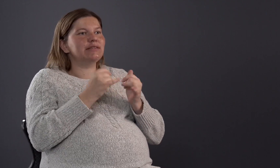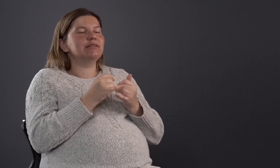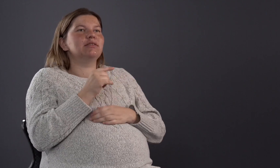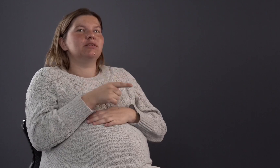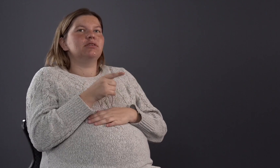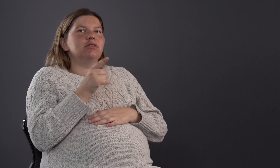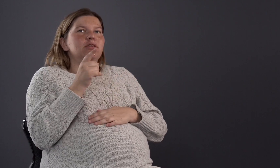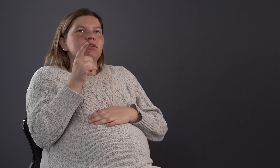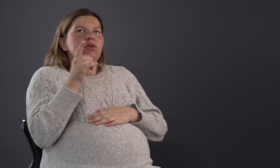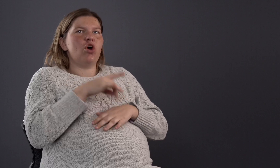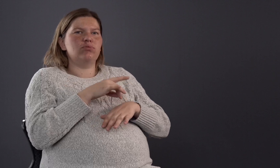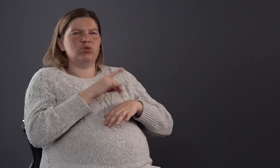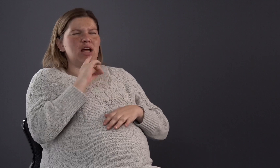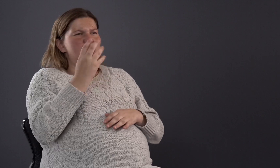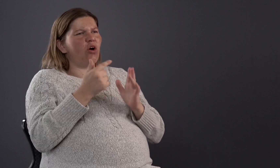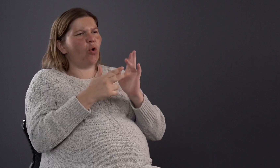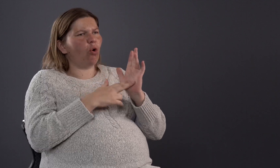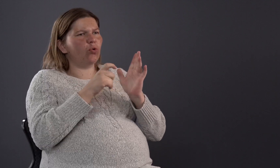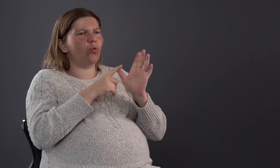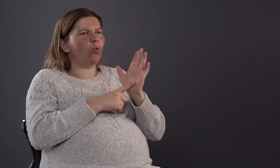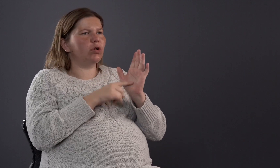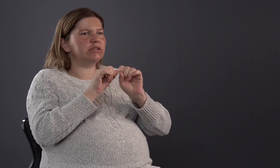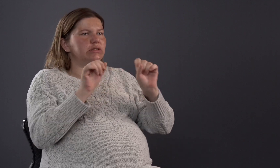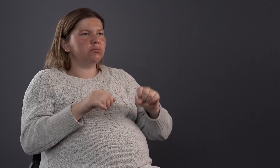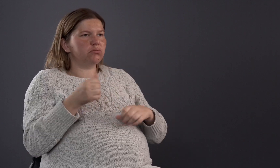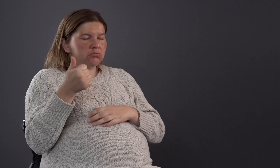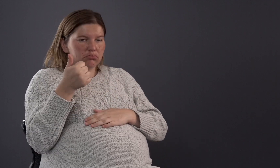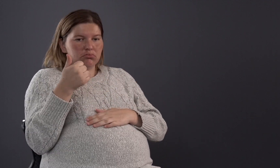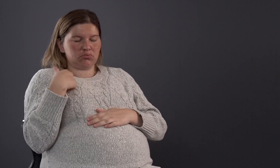The hospital had an on-call system, so Mum and I presented to the emergency department.